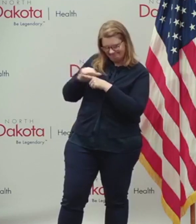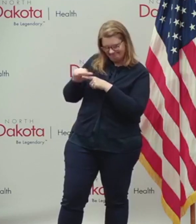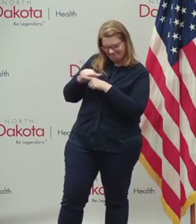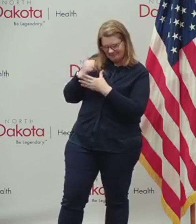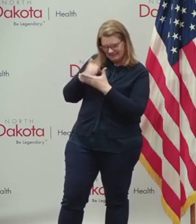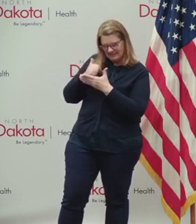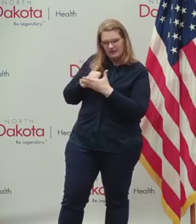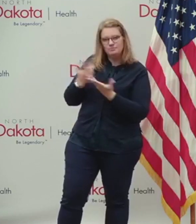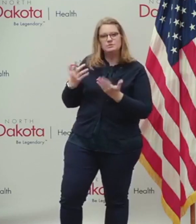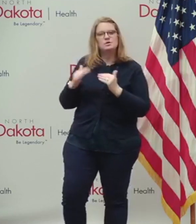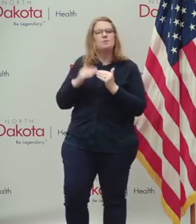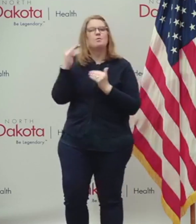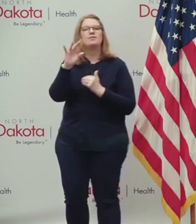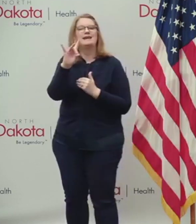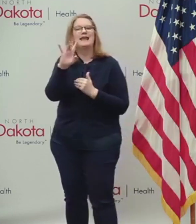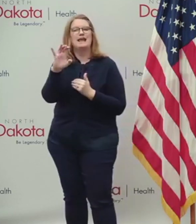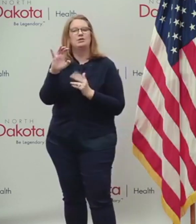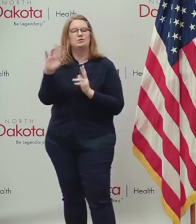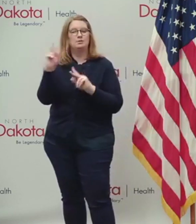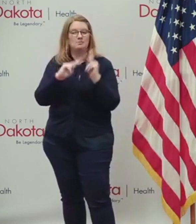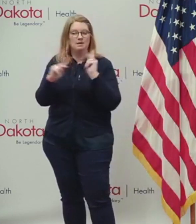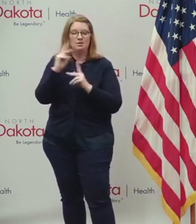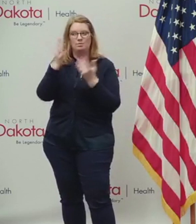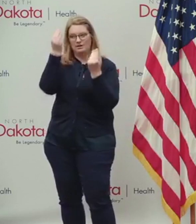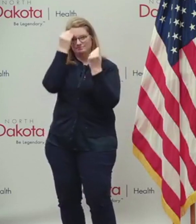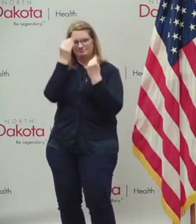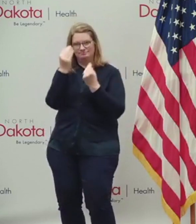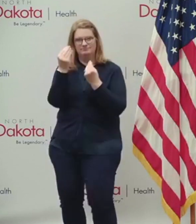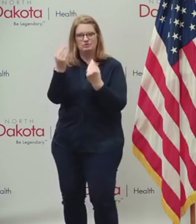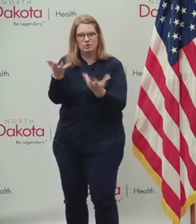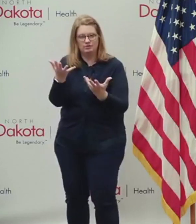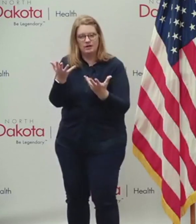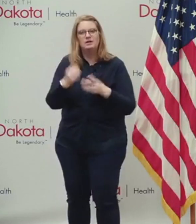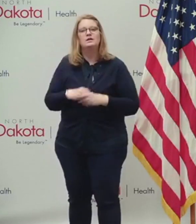than 800 North Dakotans were notified,